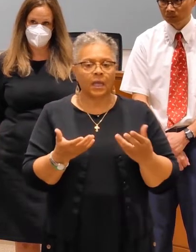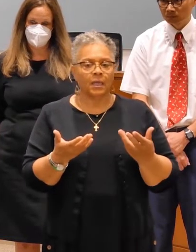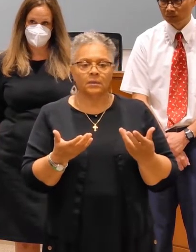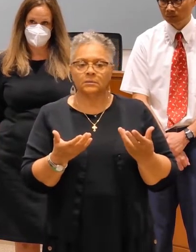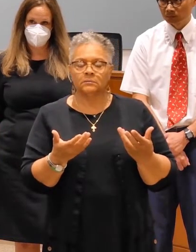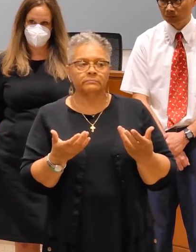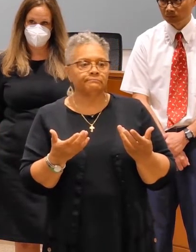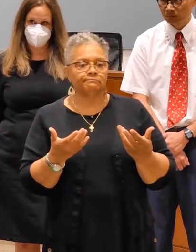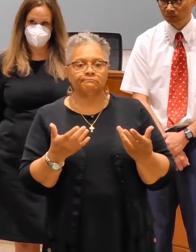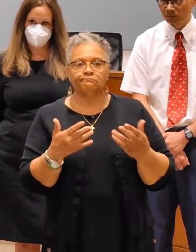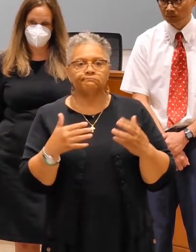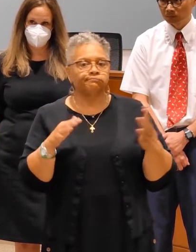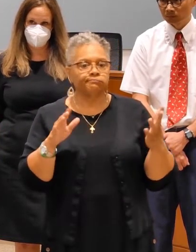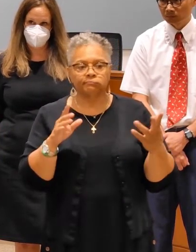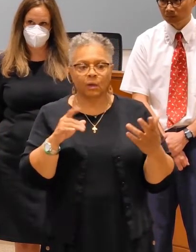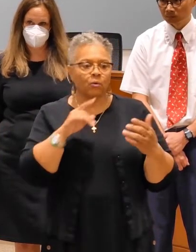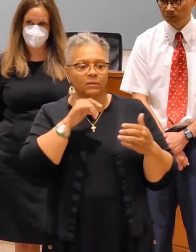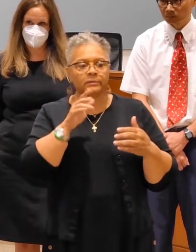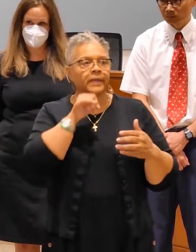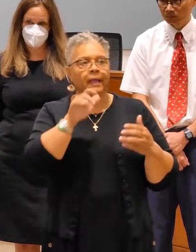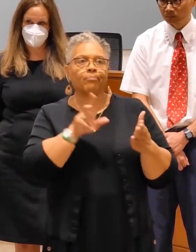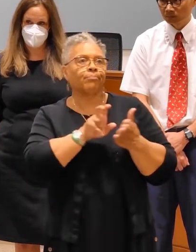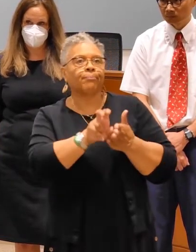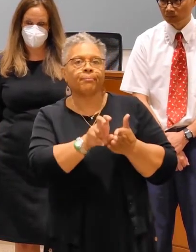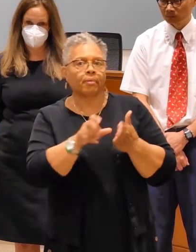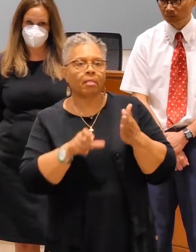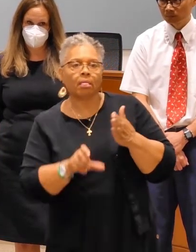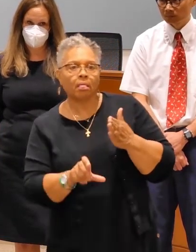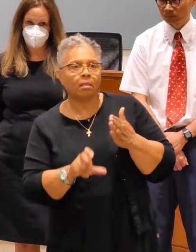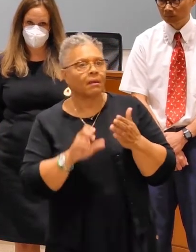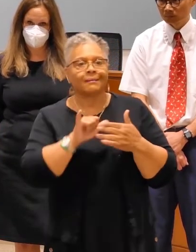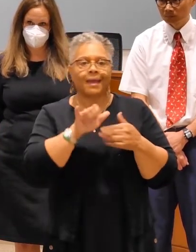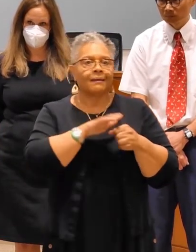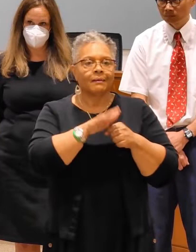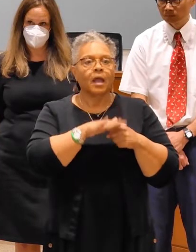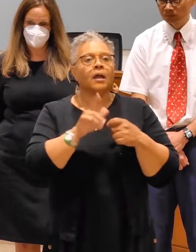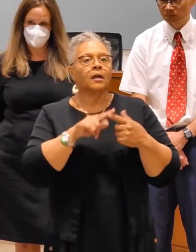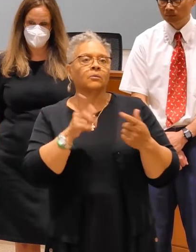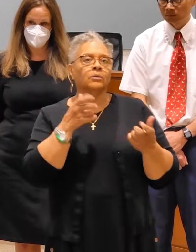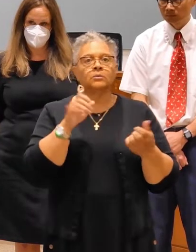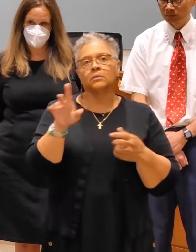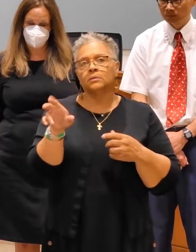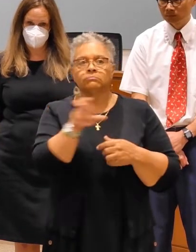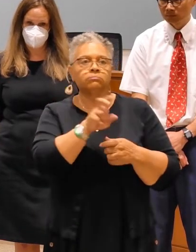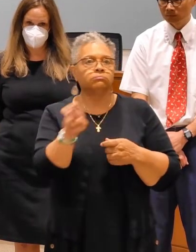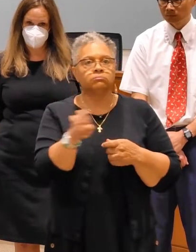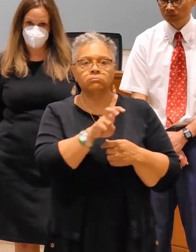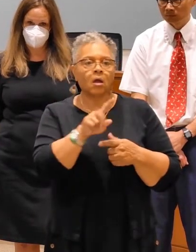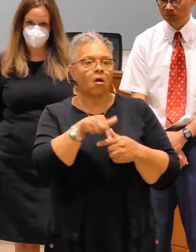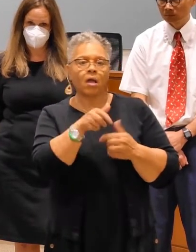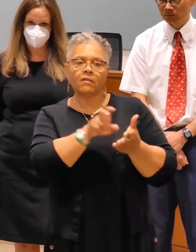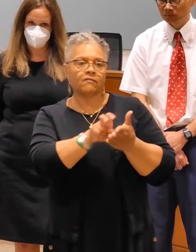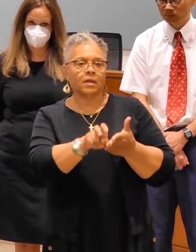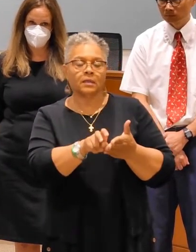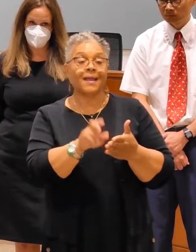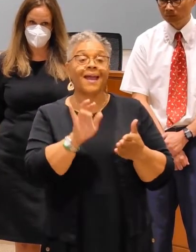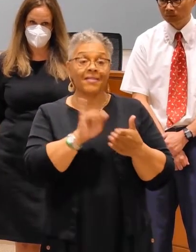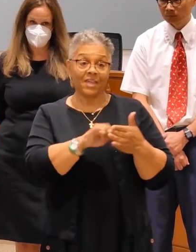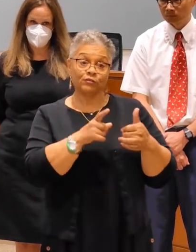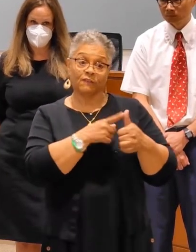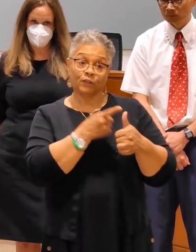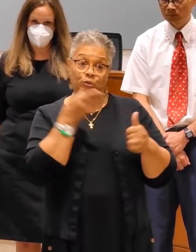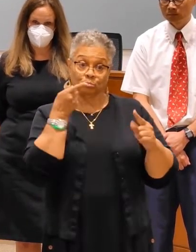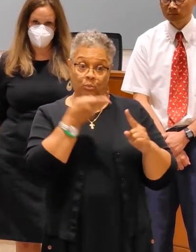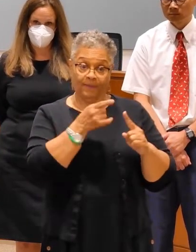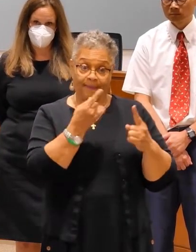we'll underfund it and then make up for it at the end of the year through a categorical transfer or other funding. So that's the first